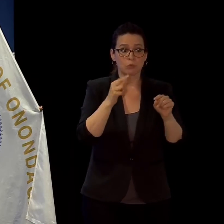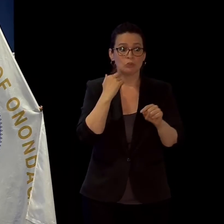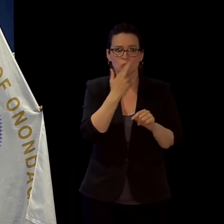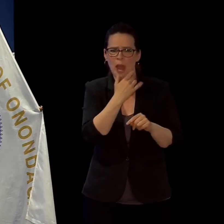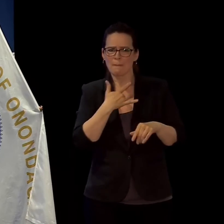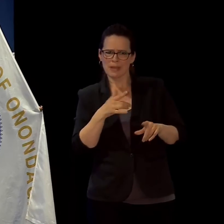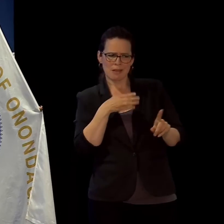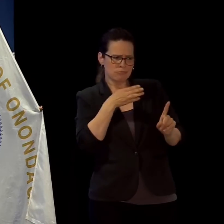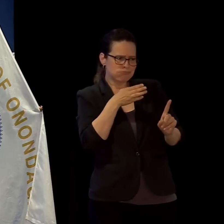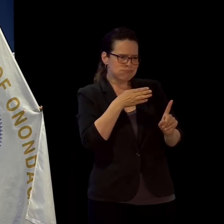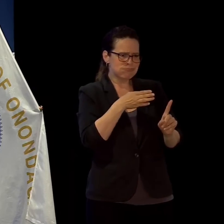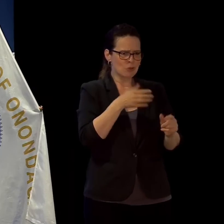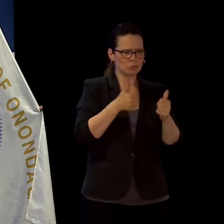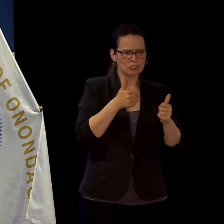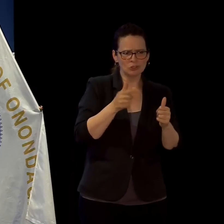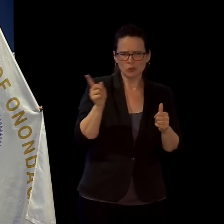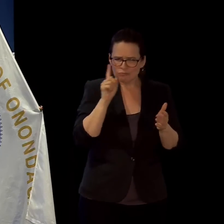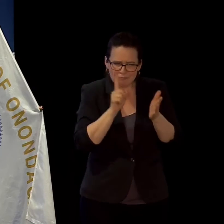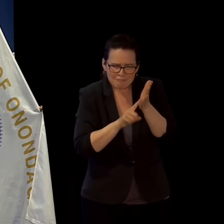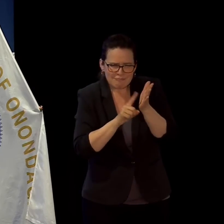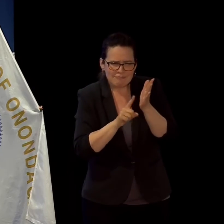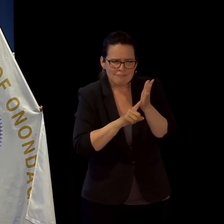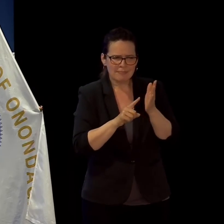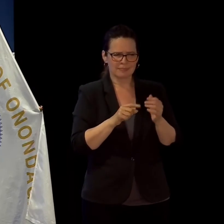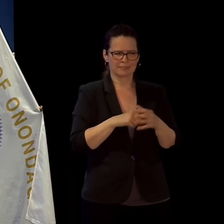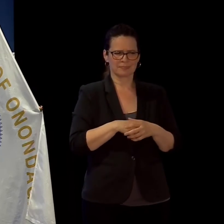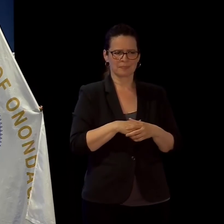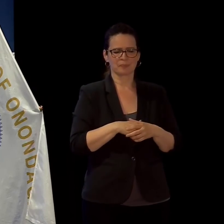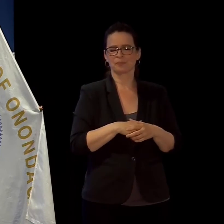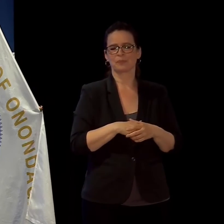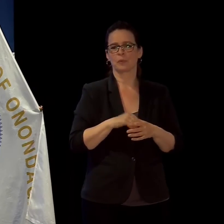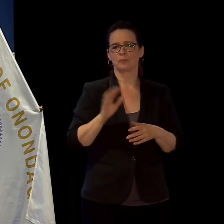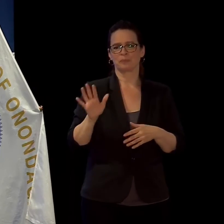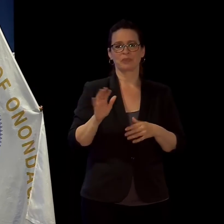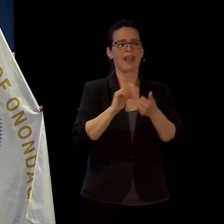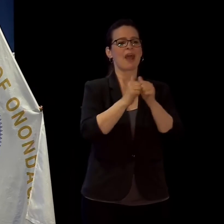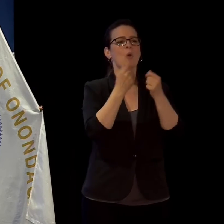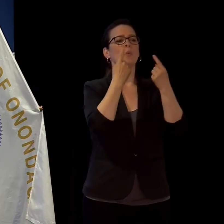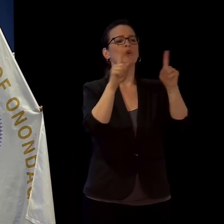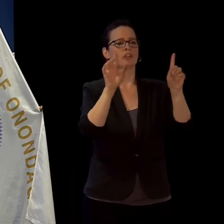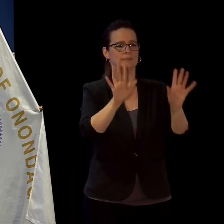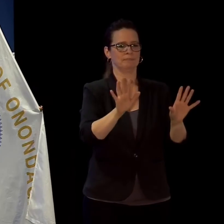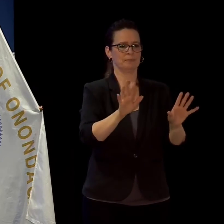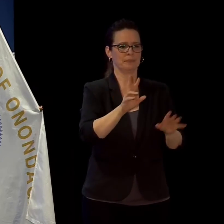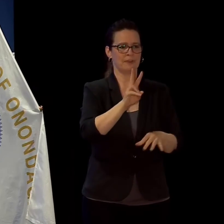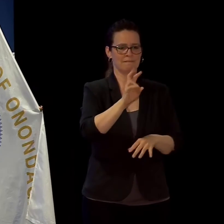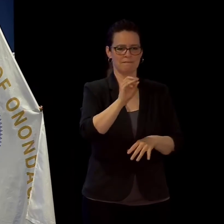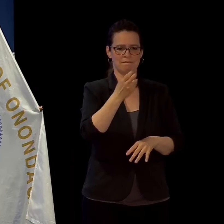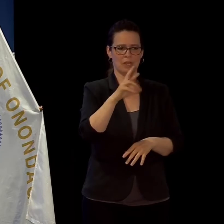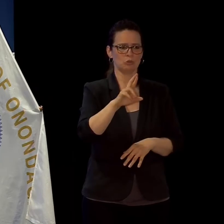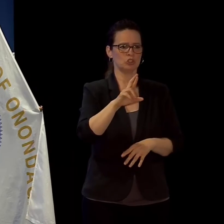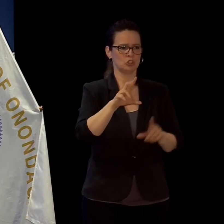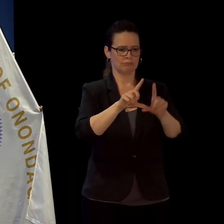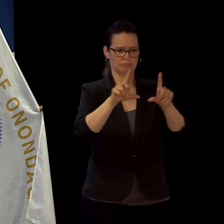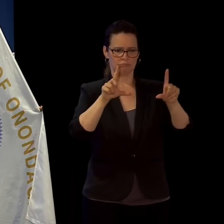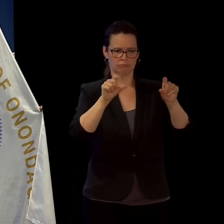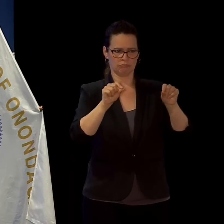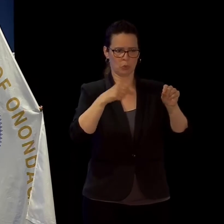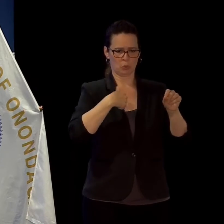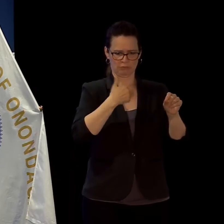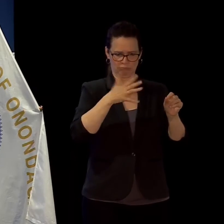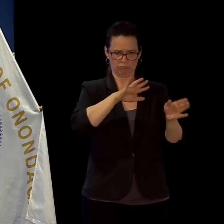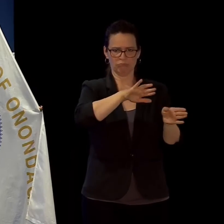at? So how this works is the vouchers are one thing. That's how we know when to shut the program